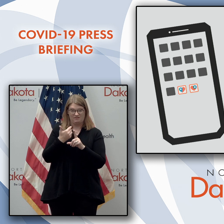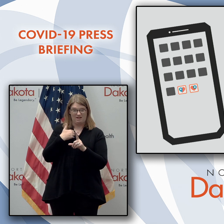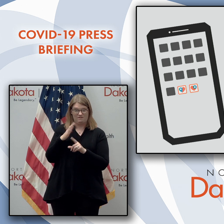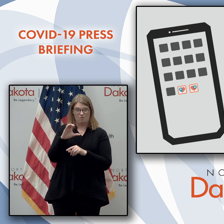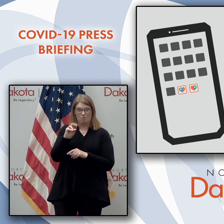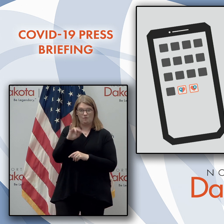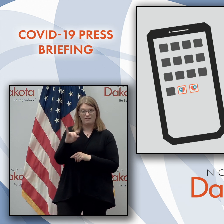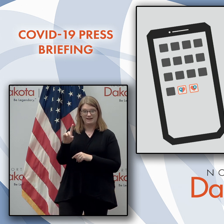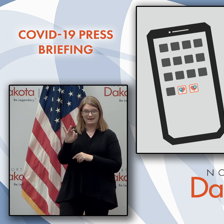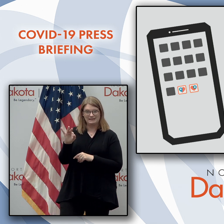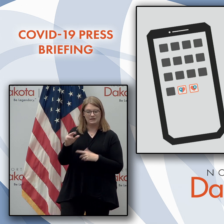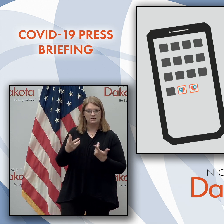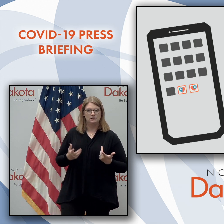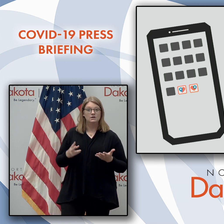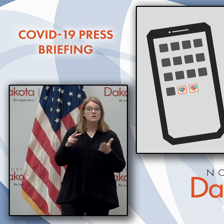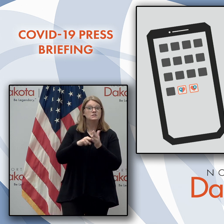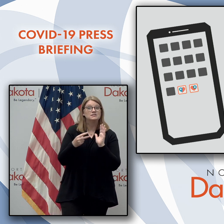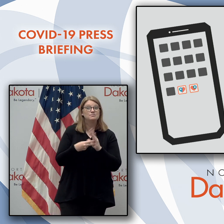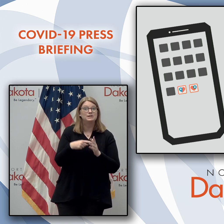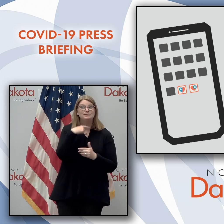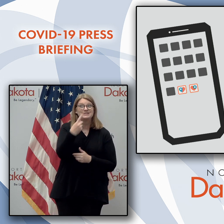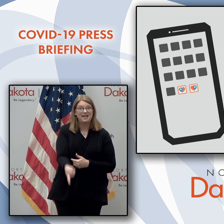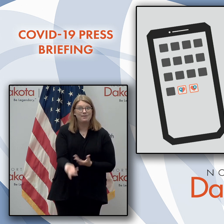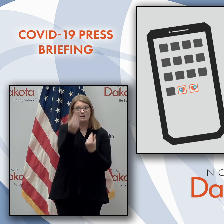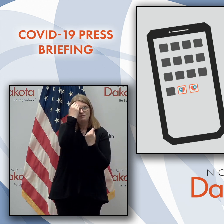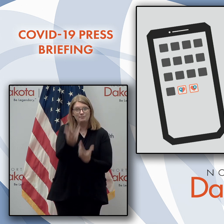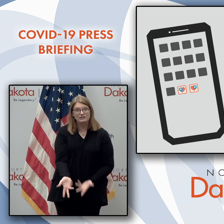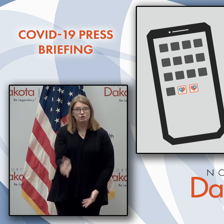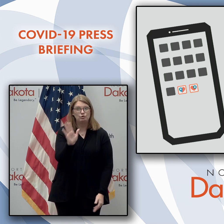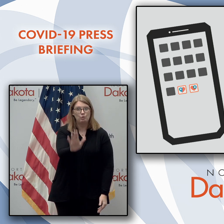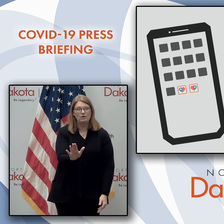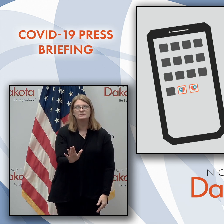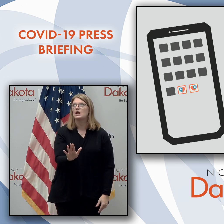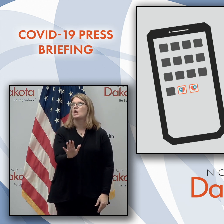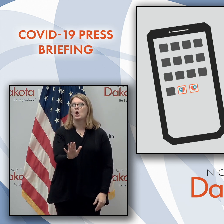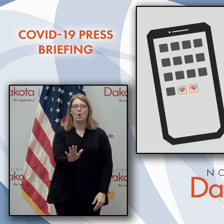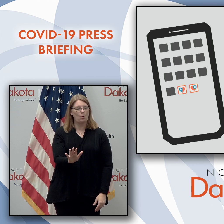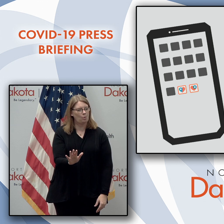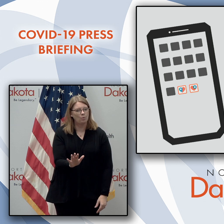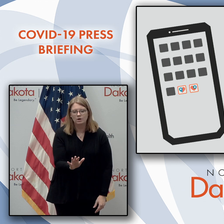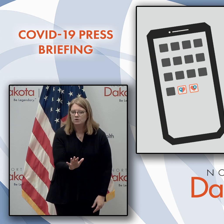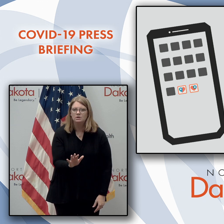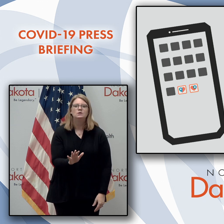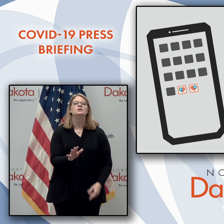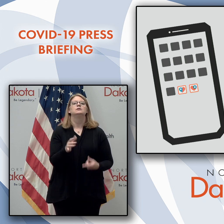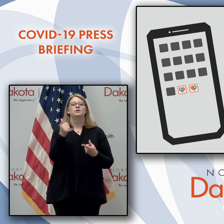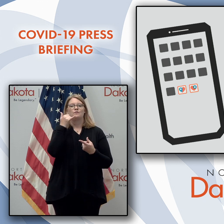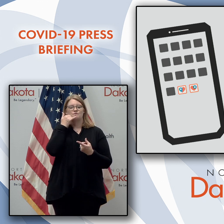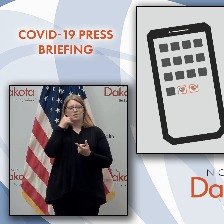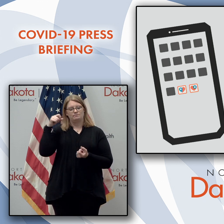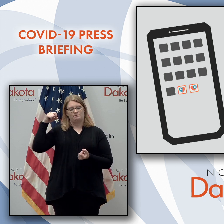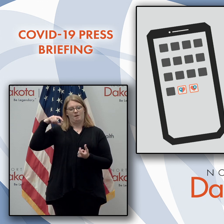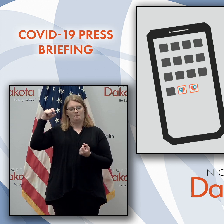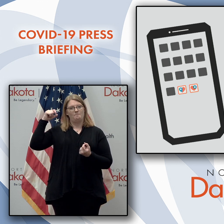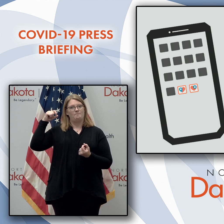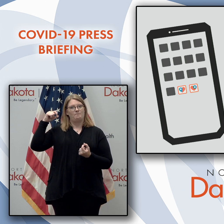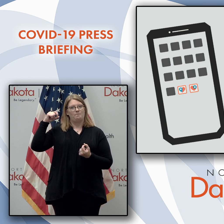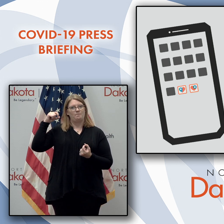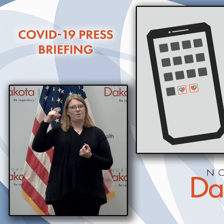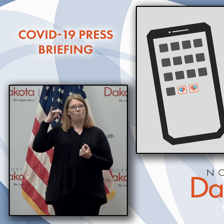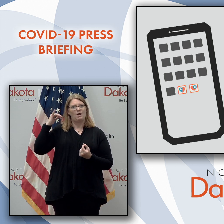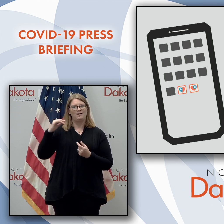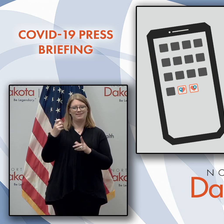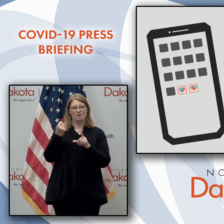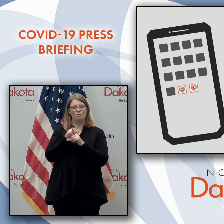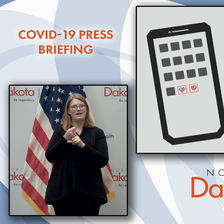have to provide any of your own information. Your phone is being notified because that random ID number